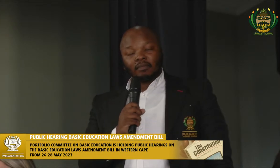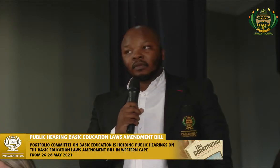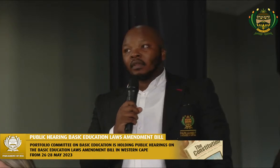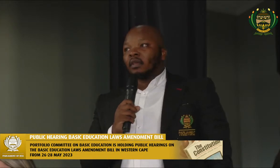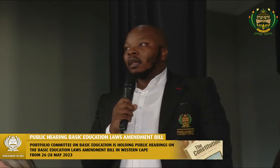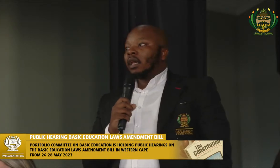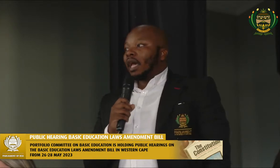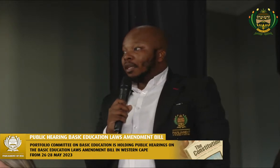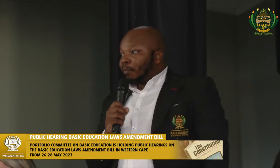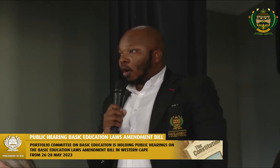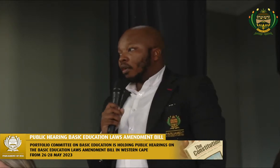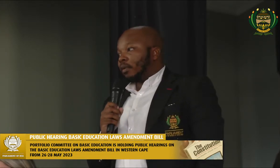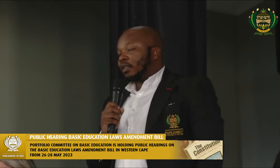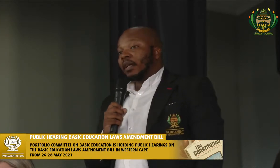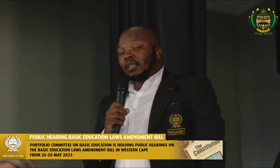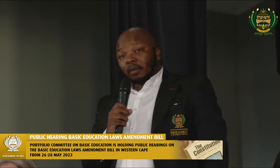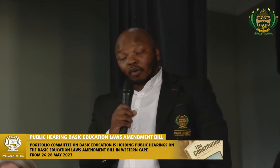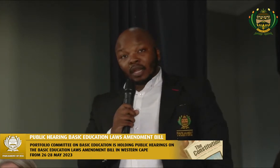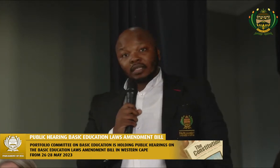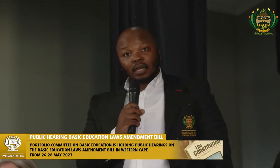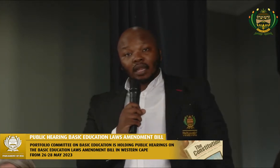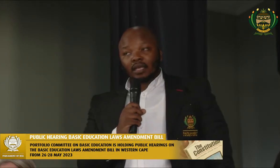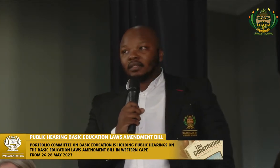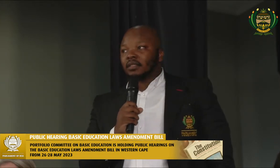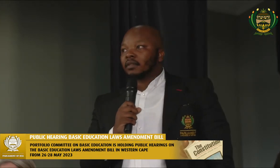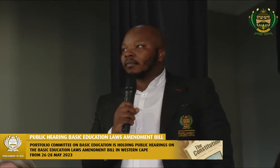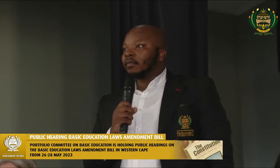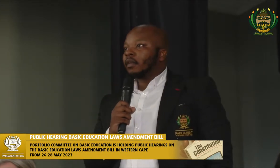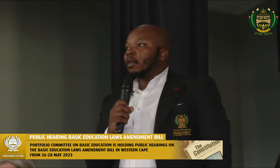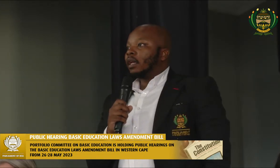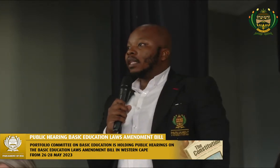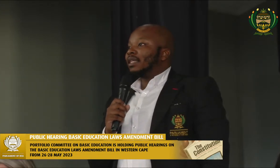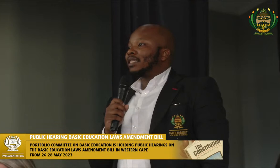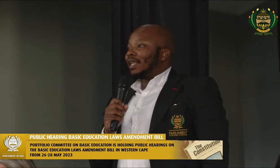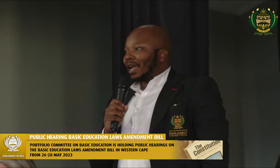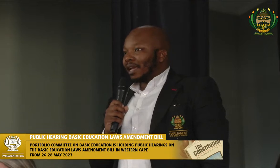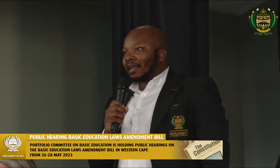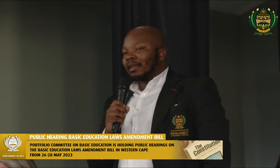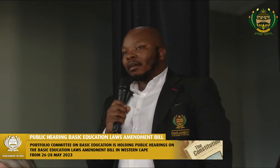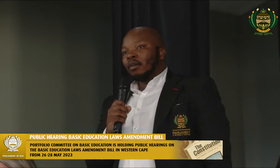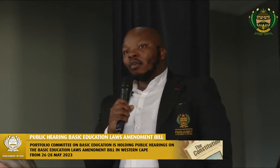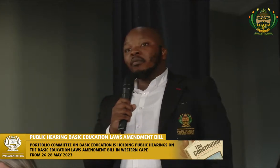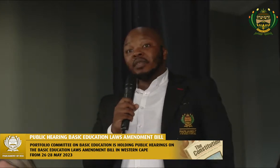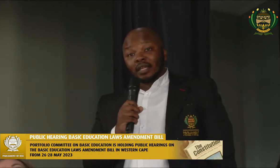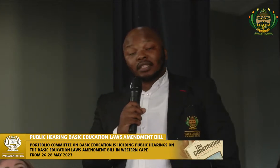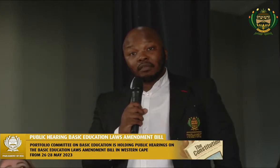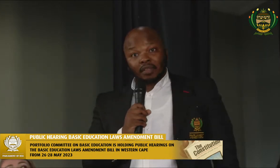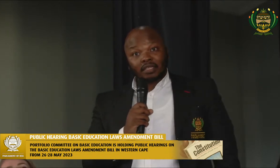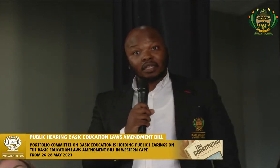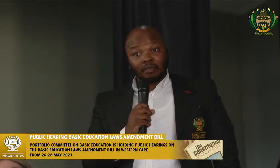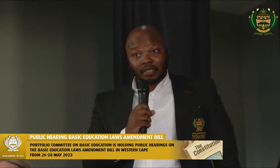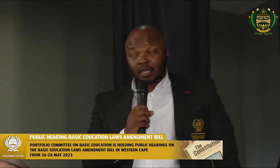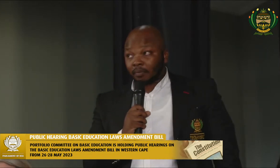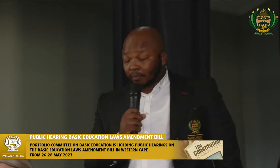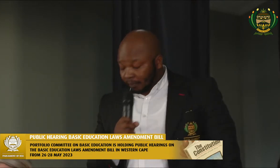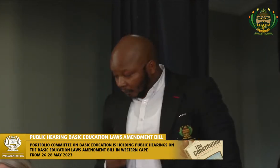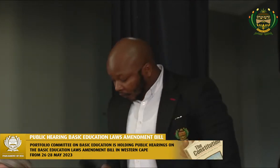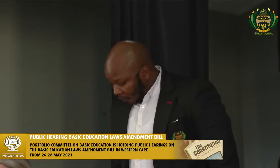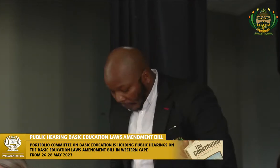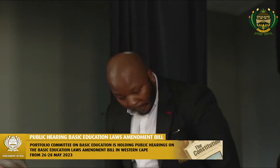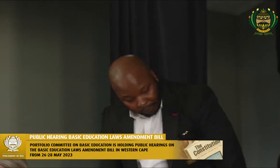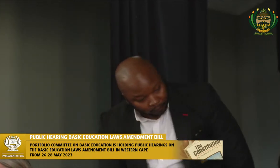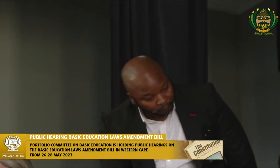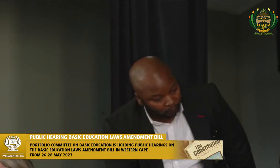committee and parliament by the Democratic Alliance. And this lekker om hier te wees in die weeskap.